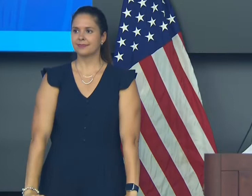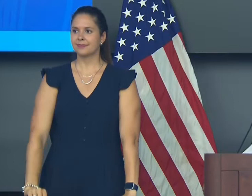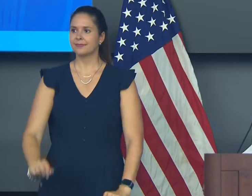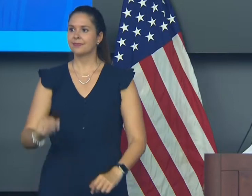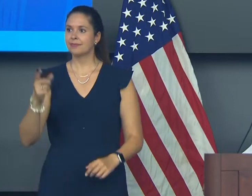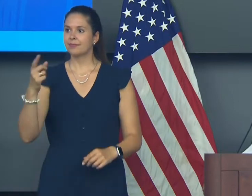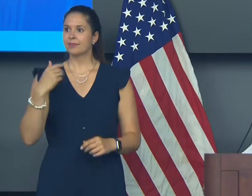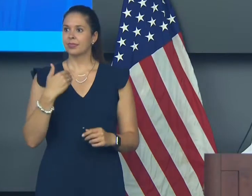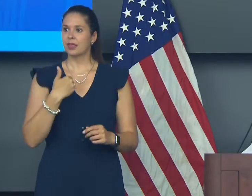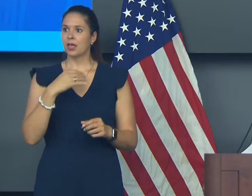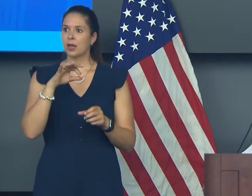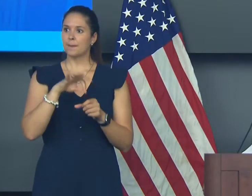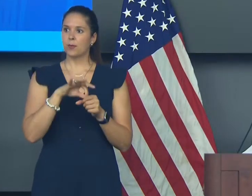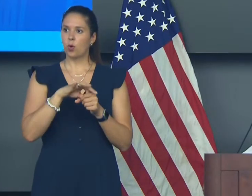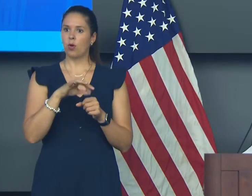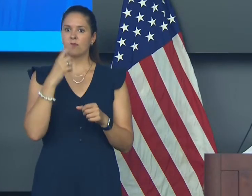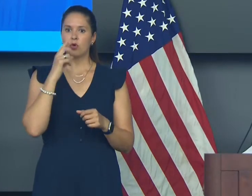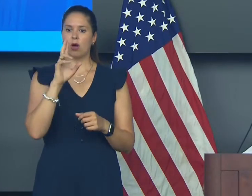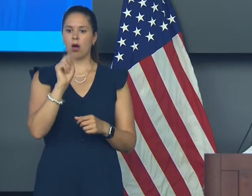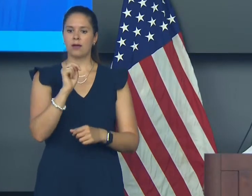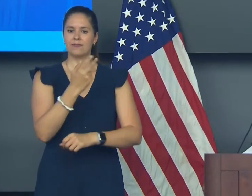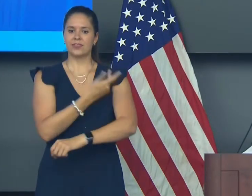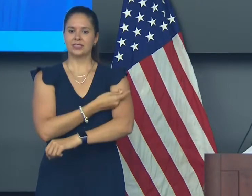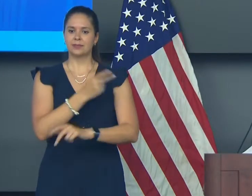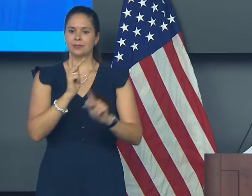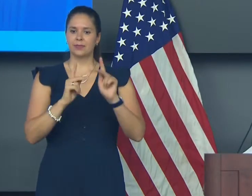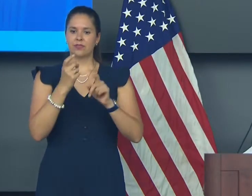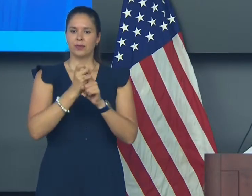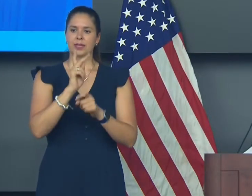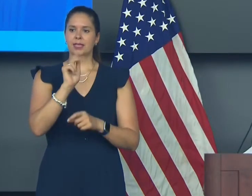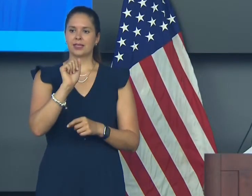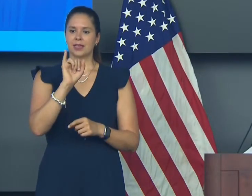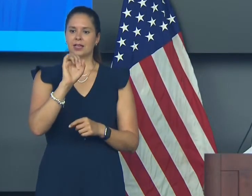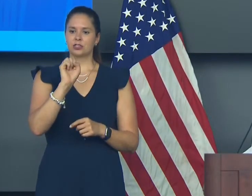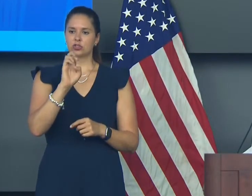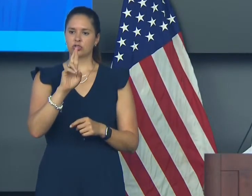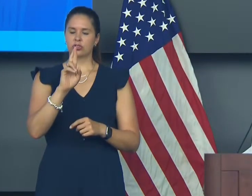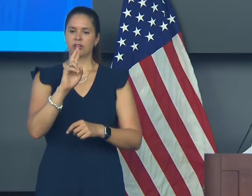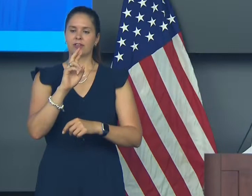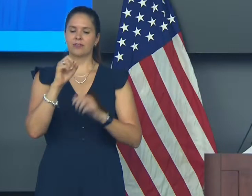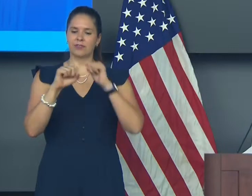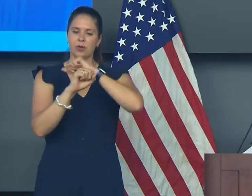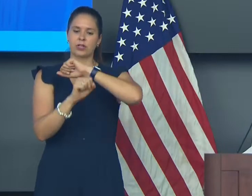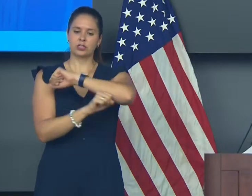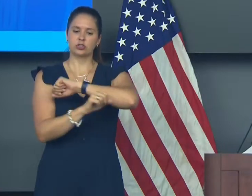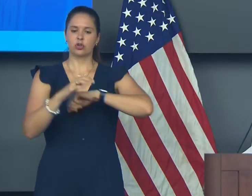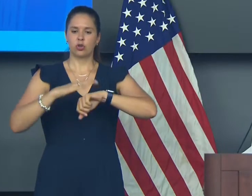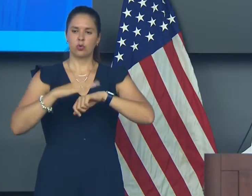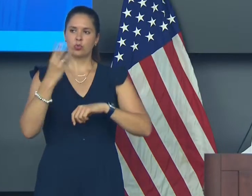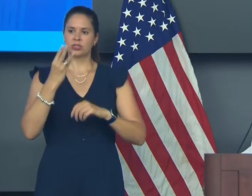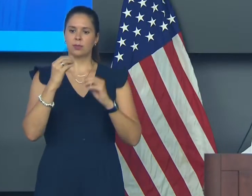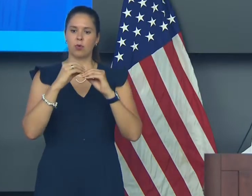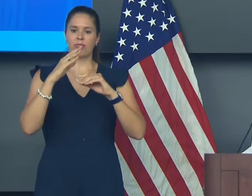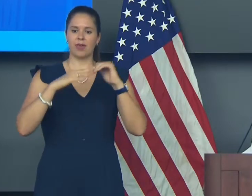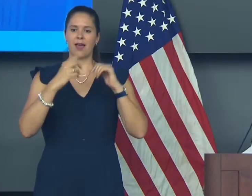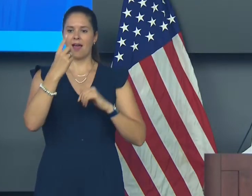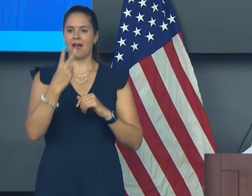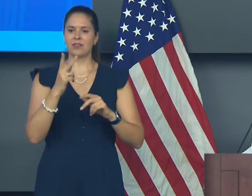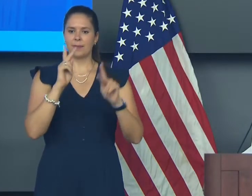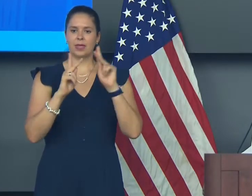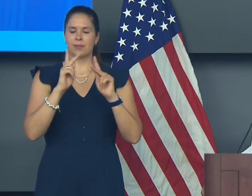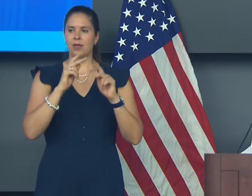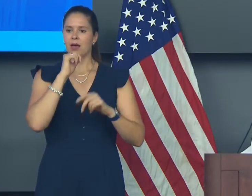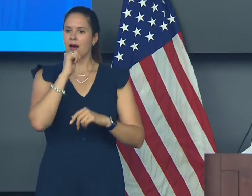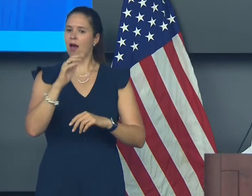There was a poll on unvaccinated people by the Kaiser Foundation on Wednesday, and more than half of the people who are unvaccinated,